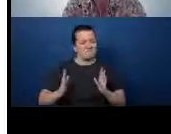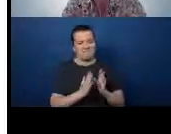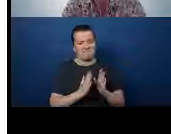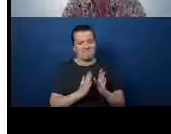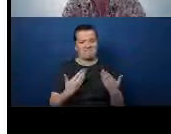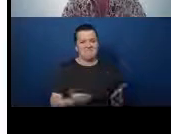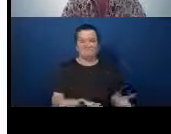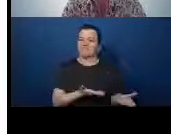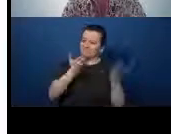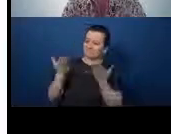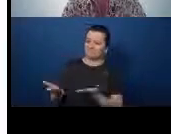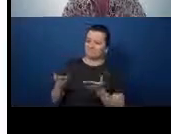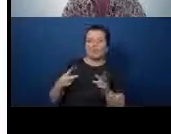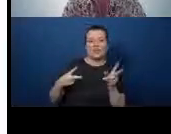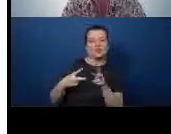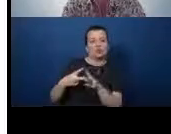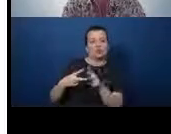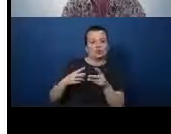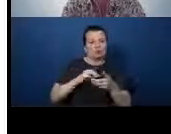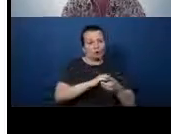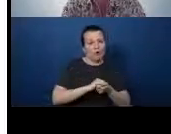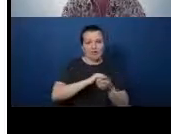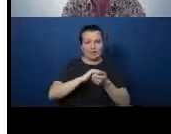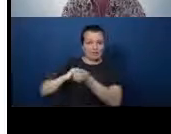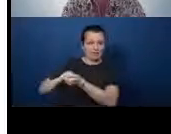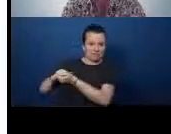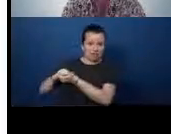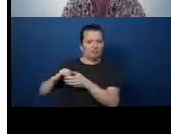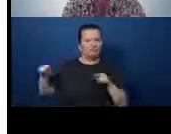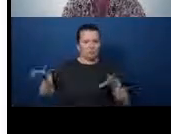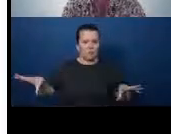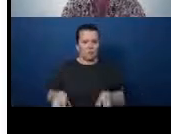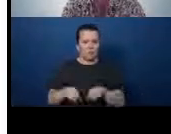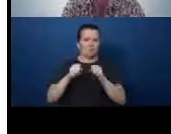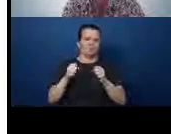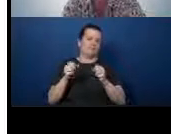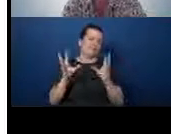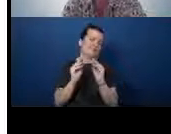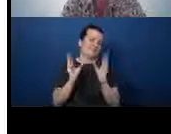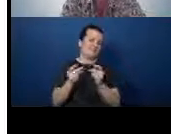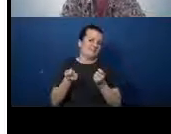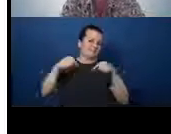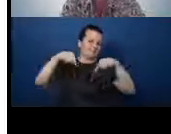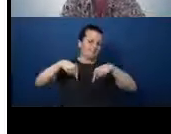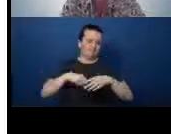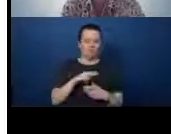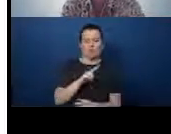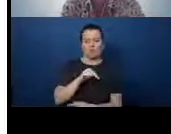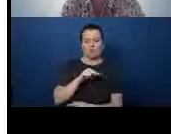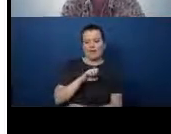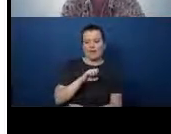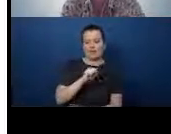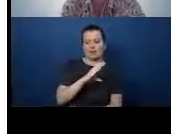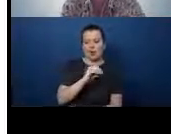the 2 co-organizers of this event, UNESCO and the World Anti-Bullying Forum, for the